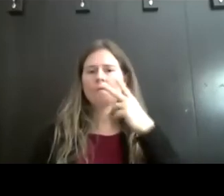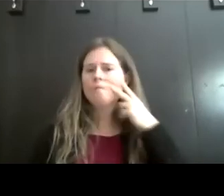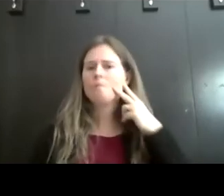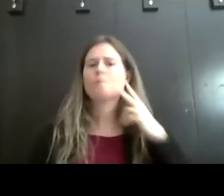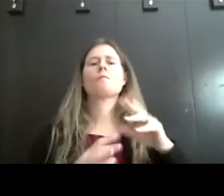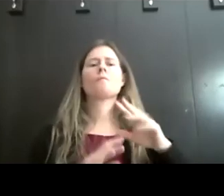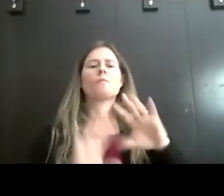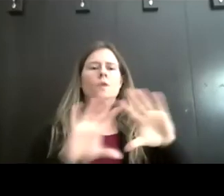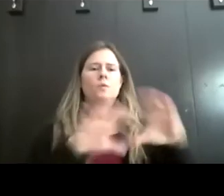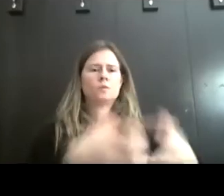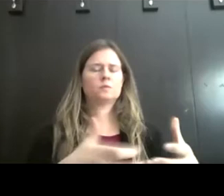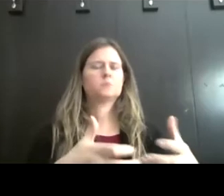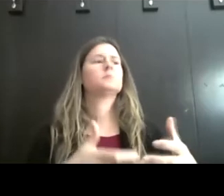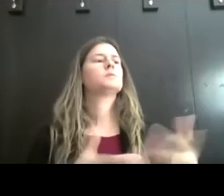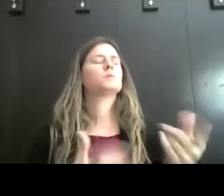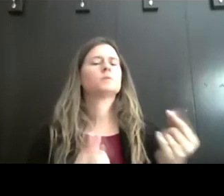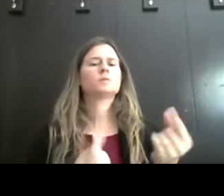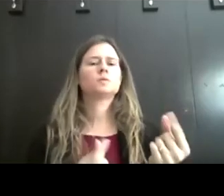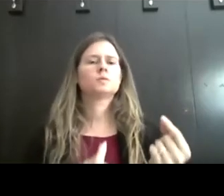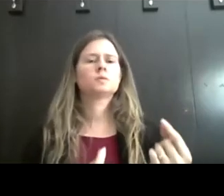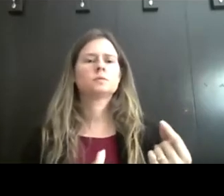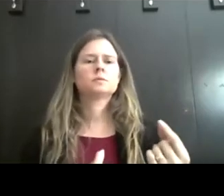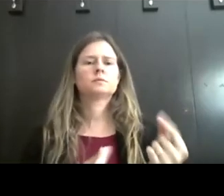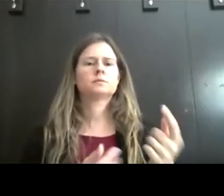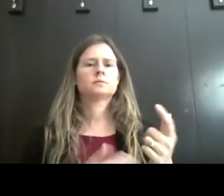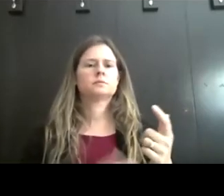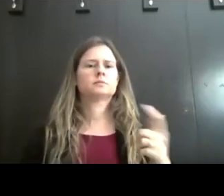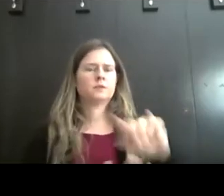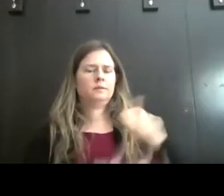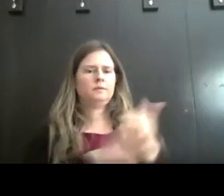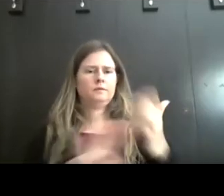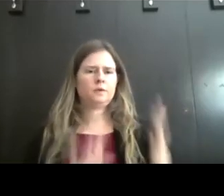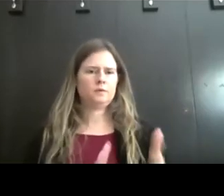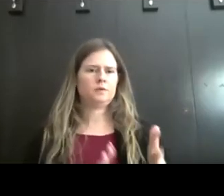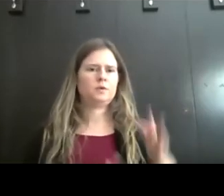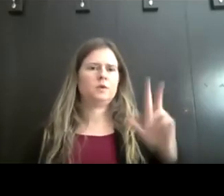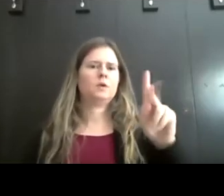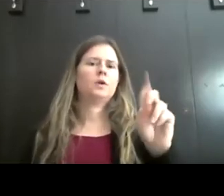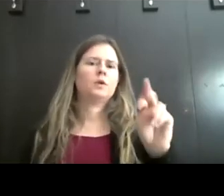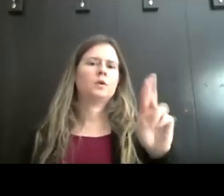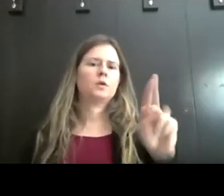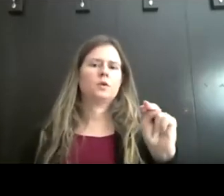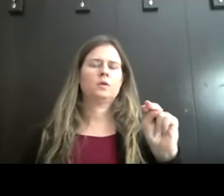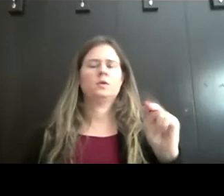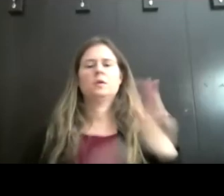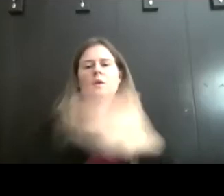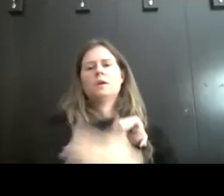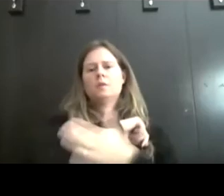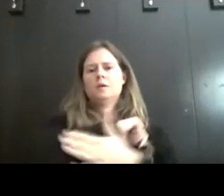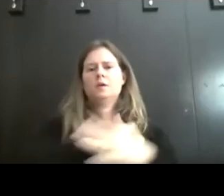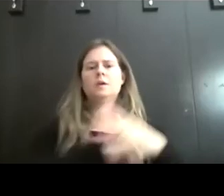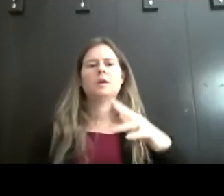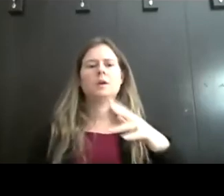underway. And for example, he is a founding member of the Kern County Native American Heritage Preservation